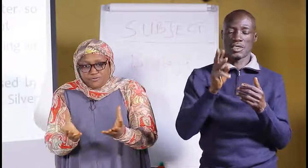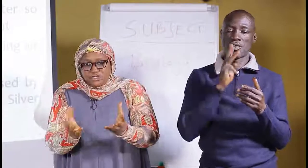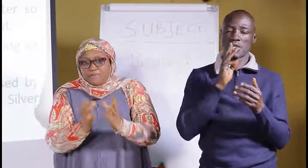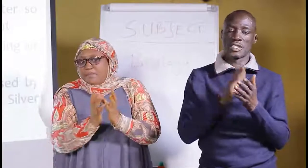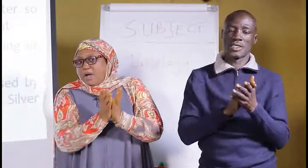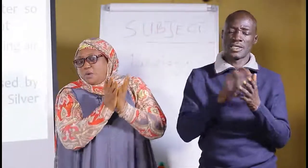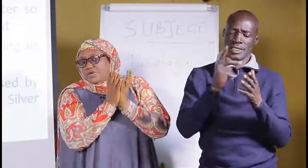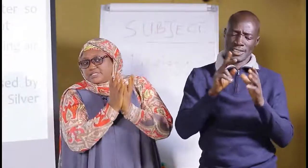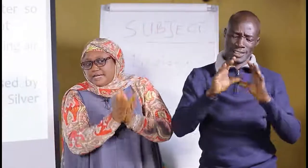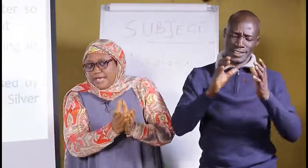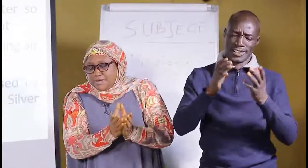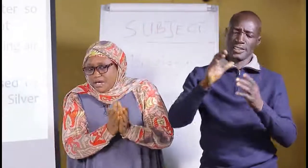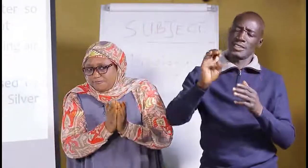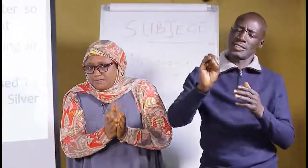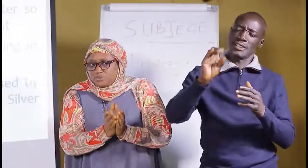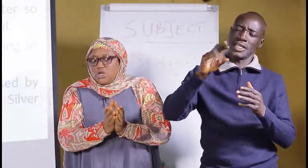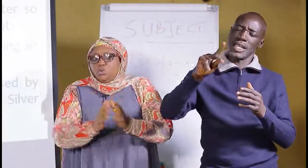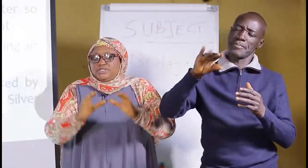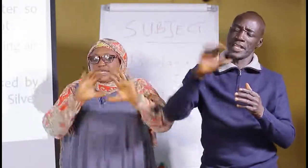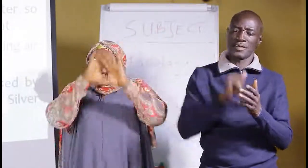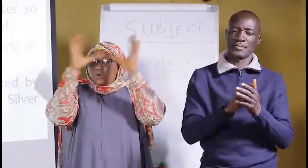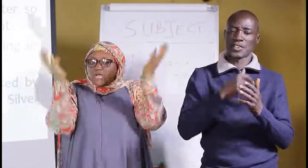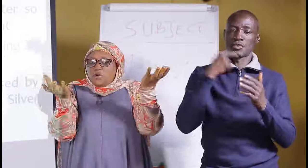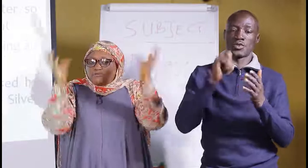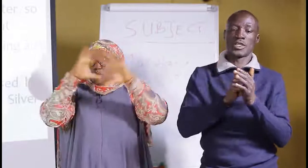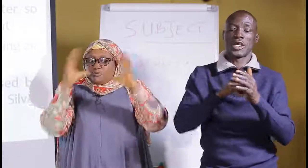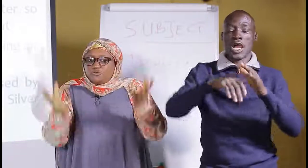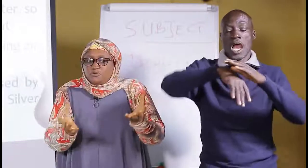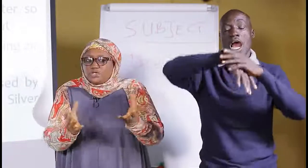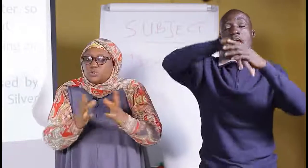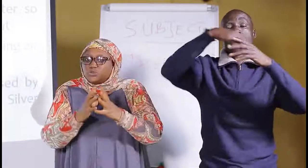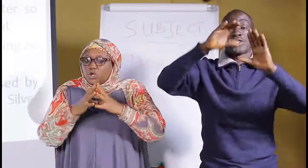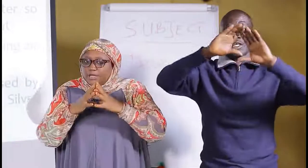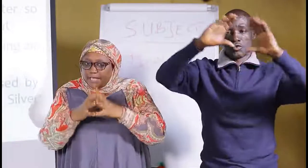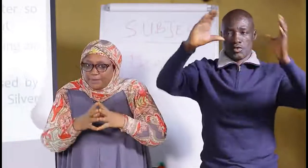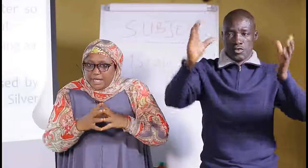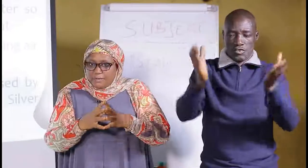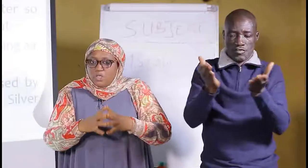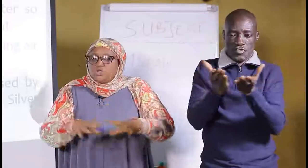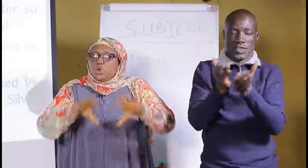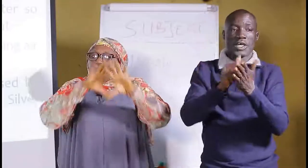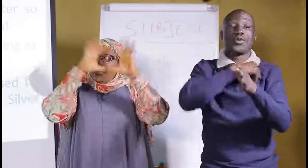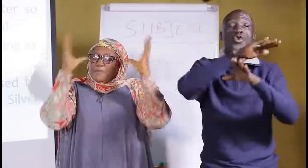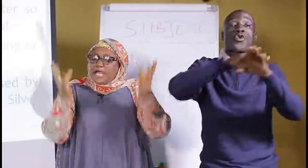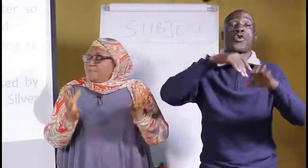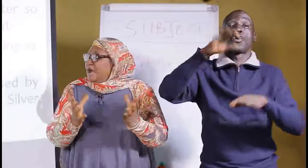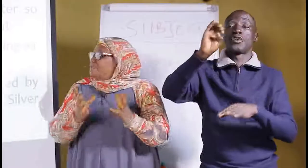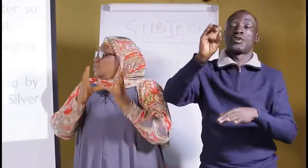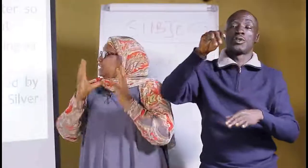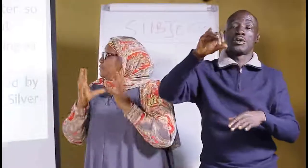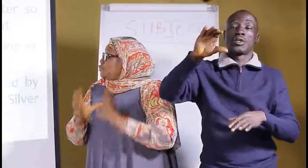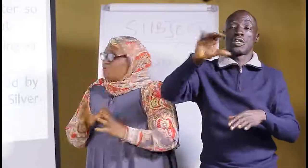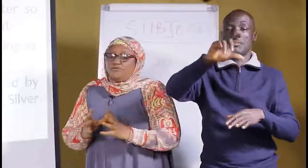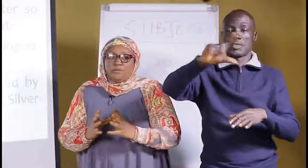of the fruit. Remember when we described fruit, we said the outer covering of the fruit is what we call the epicap. So when epicap